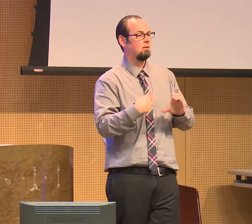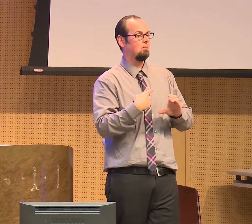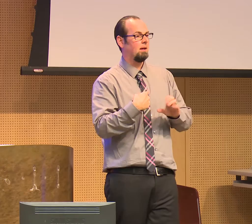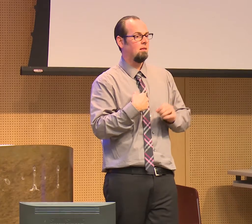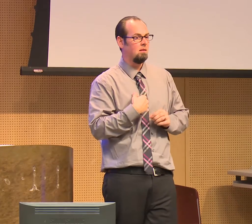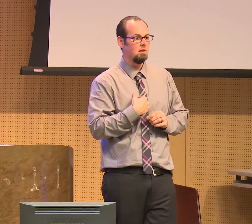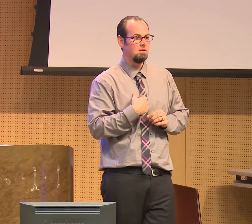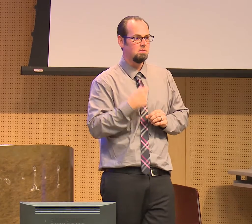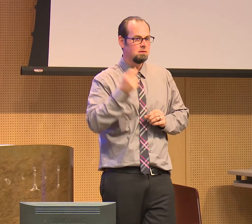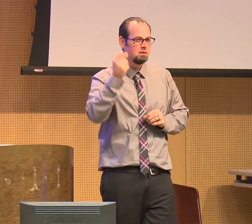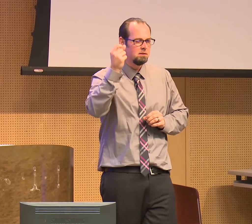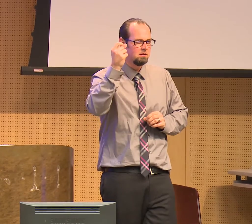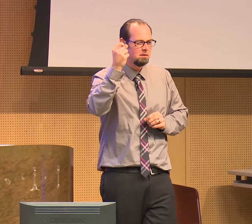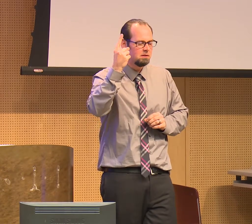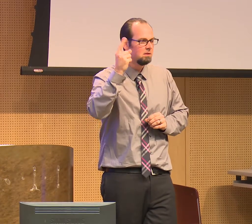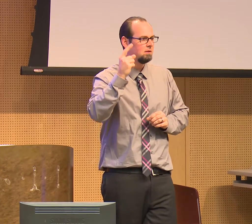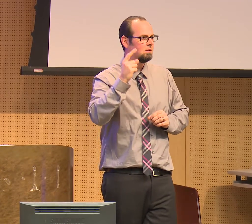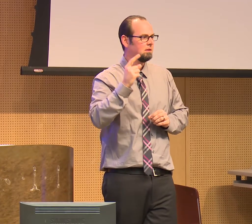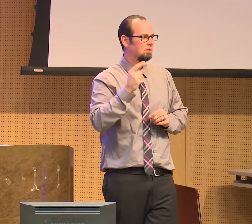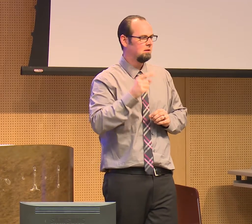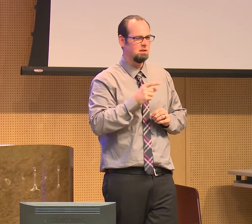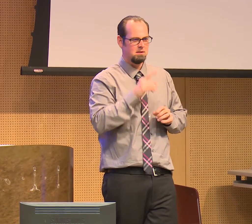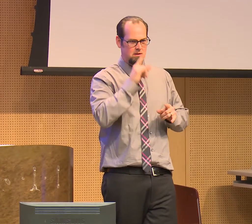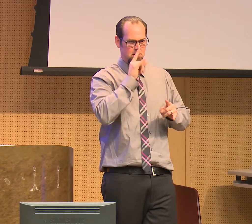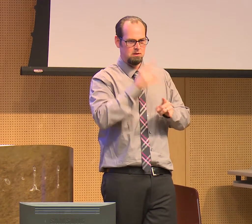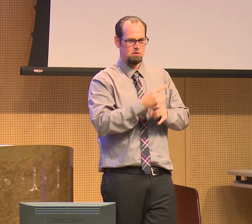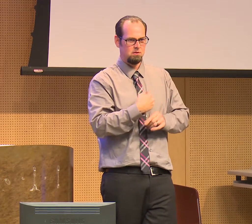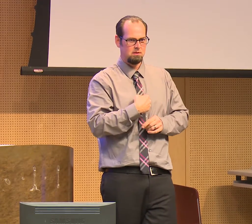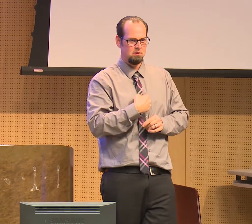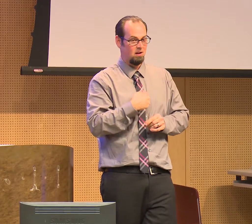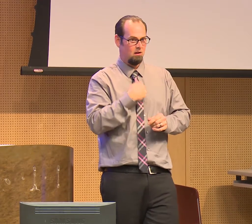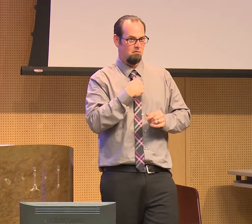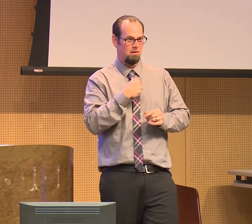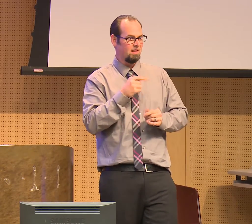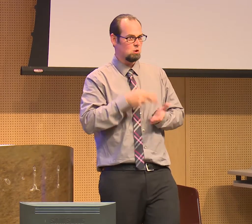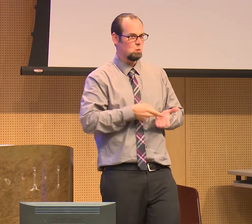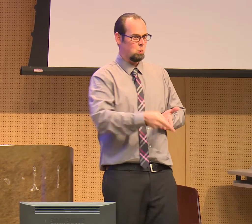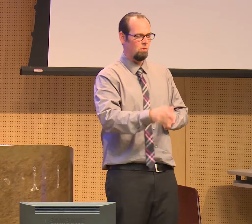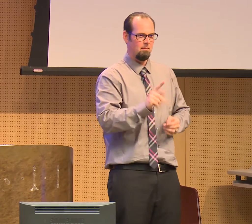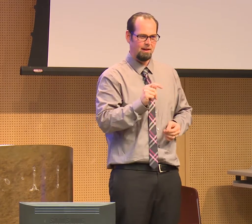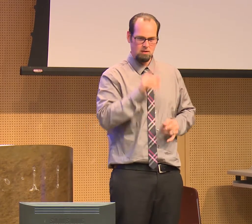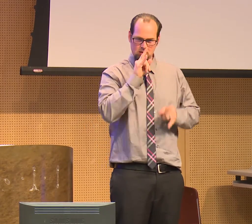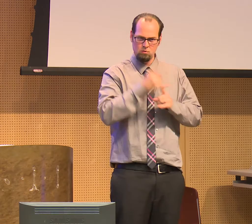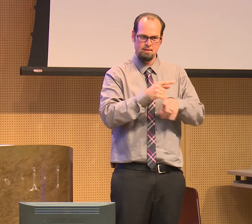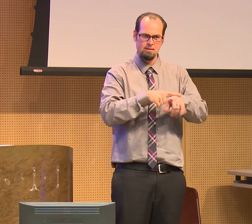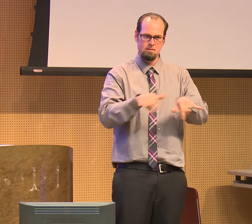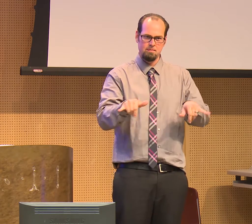I had received an email, a text, and I thought it was a joke.